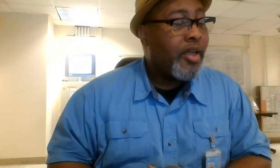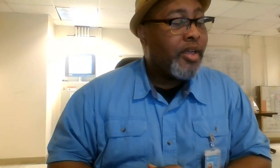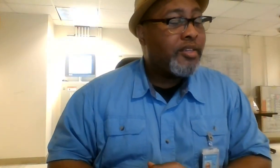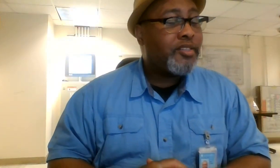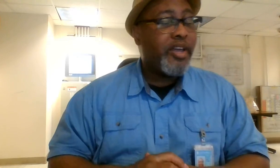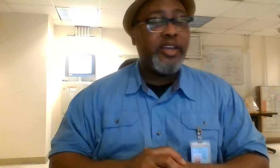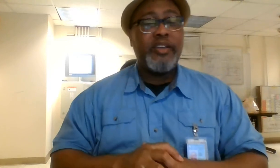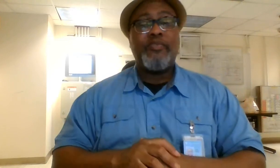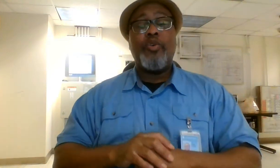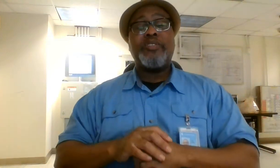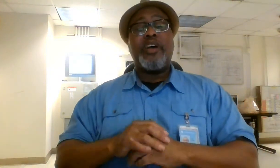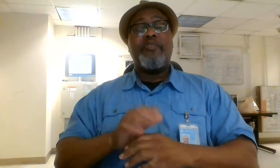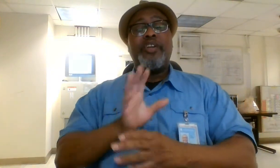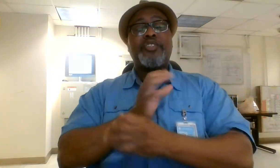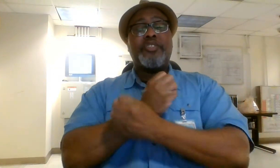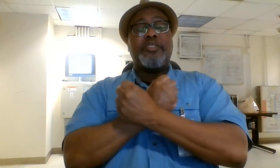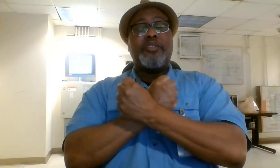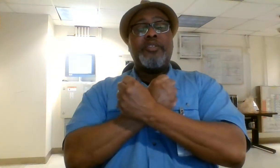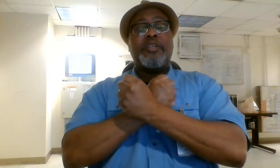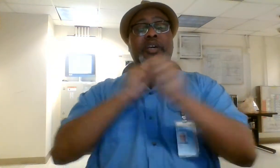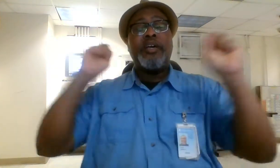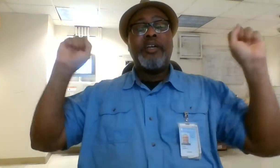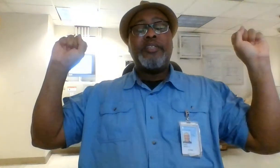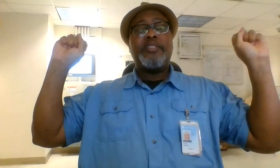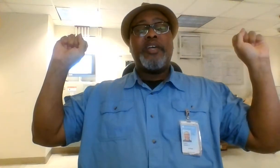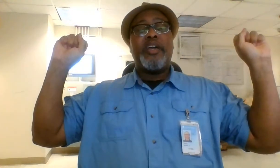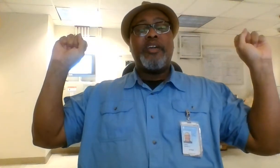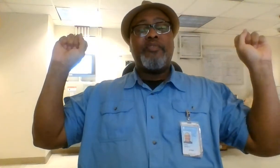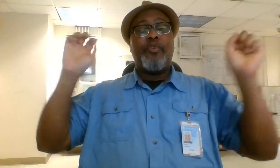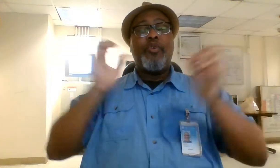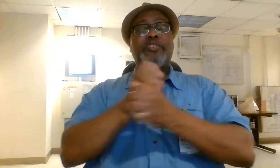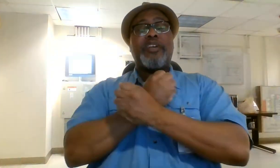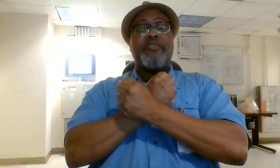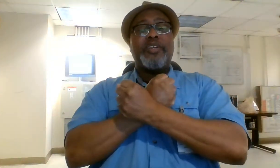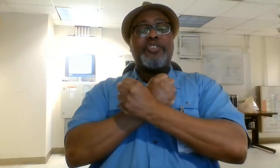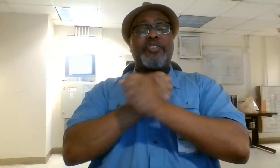Save. For salvation. Save. For salvation. salvation.